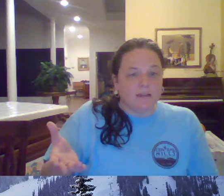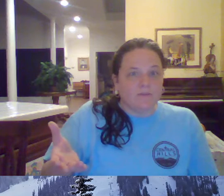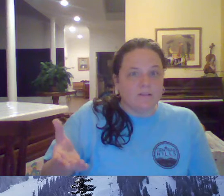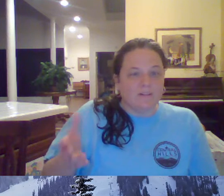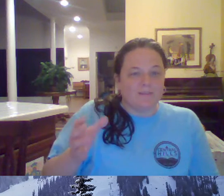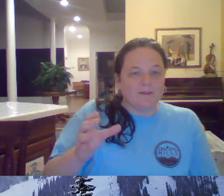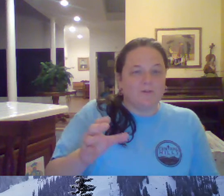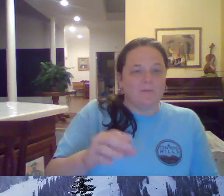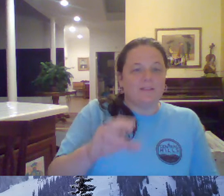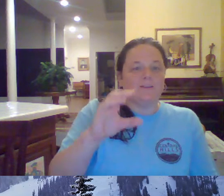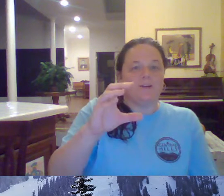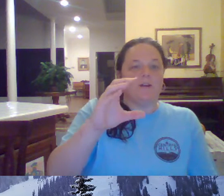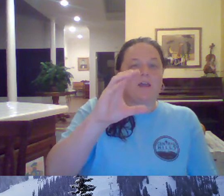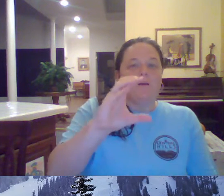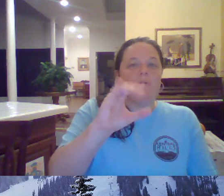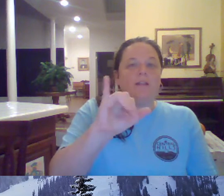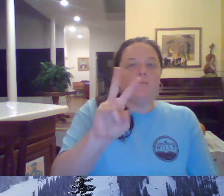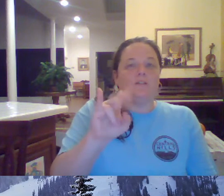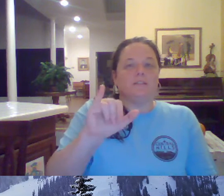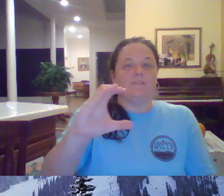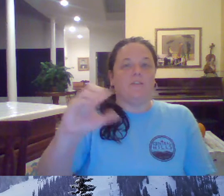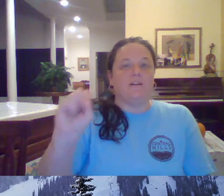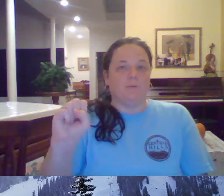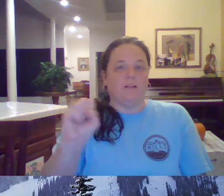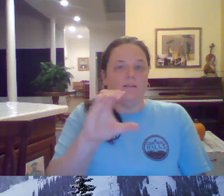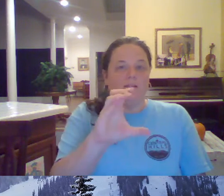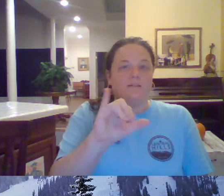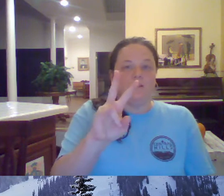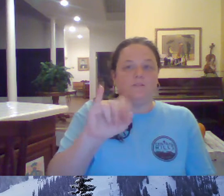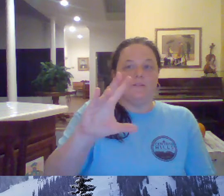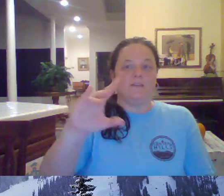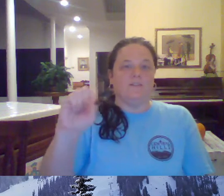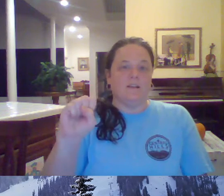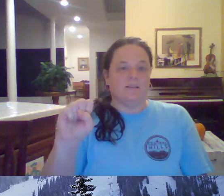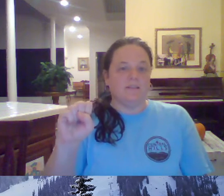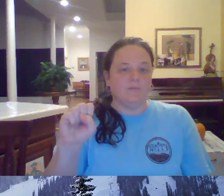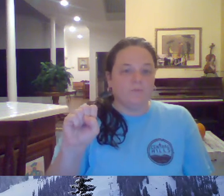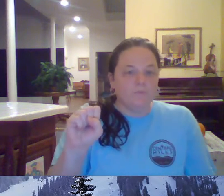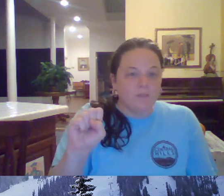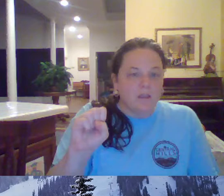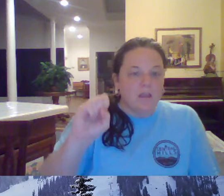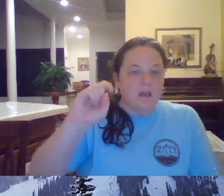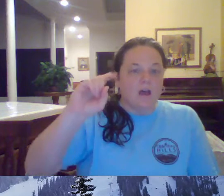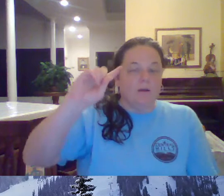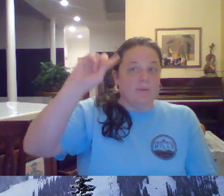is not a sign for civics. I'm not sure why I put this on here, but you would just finger spell it. So civics.